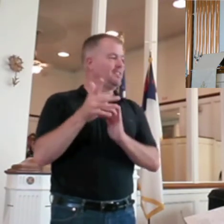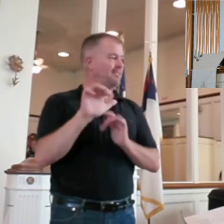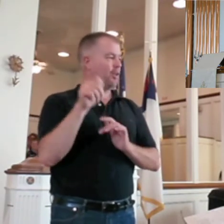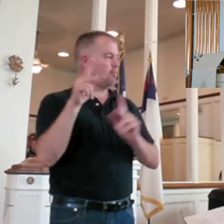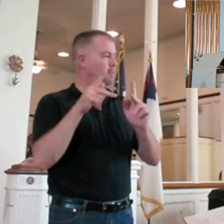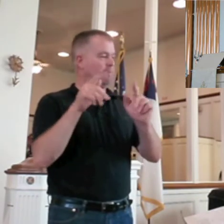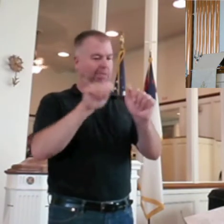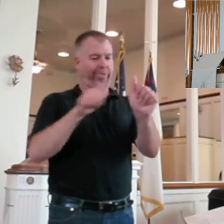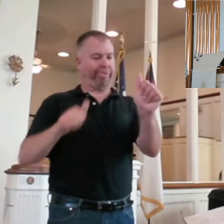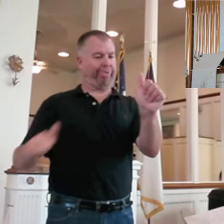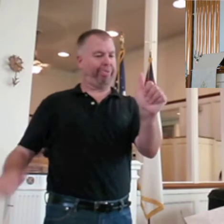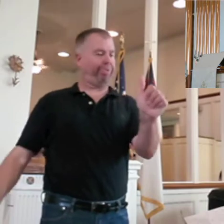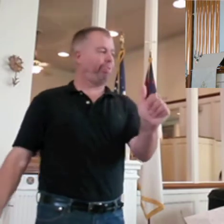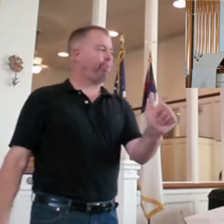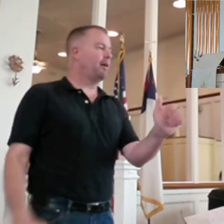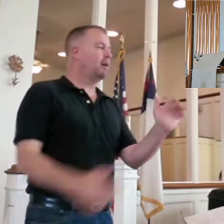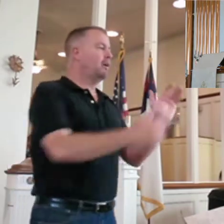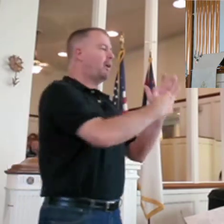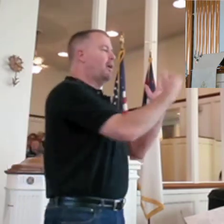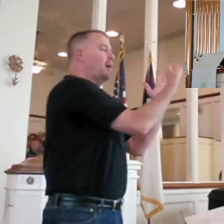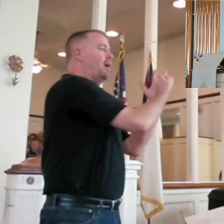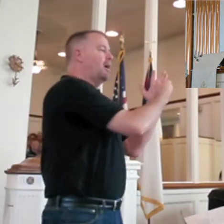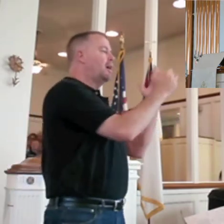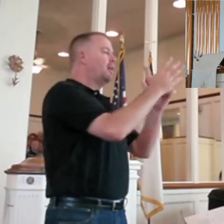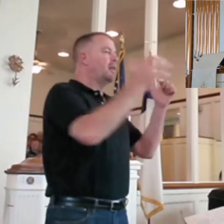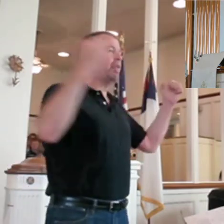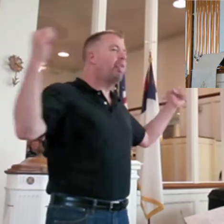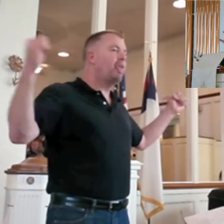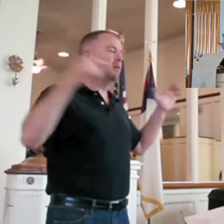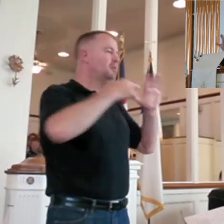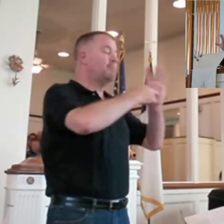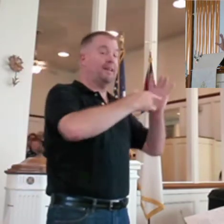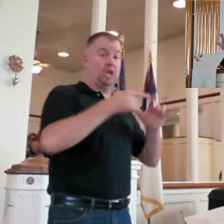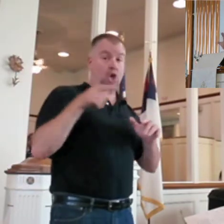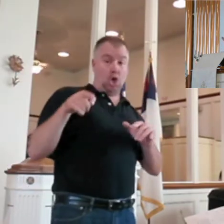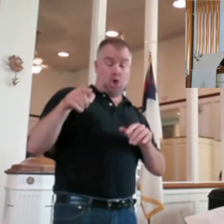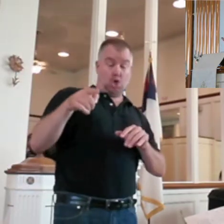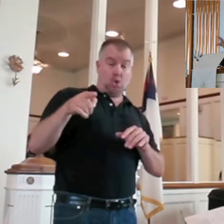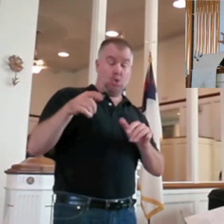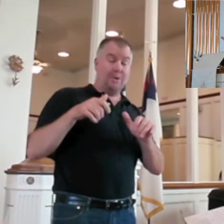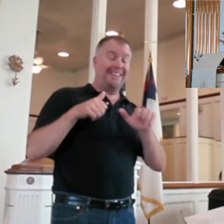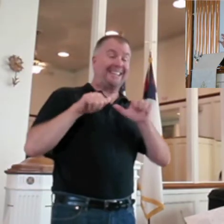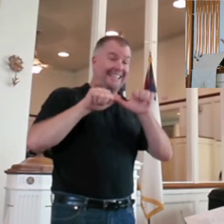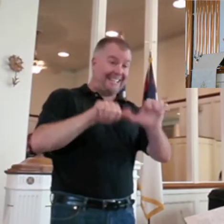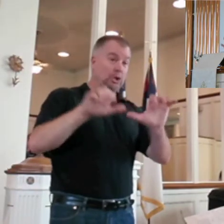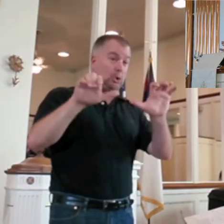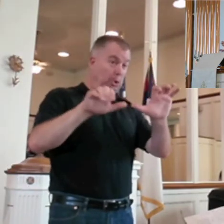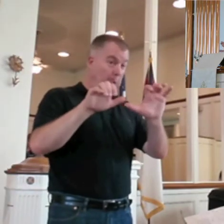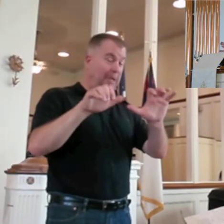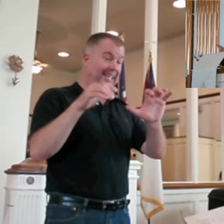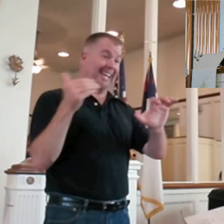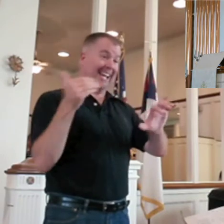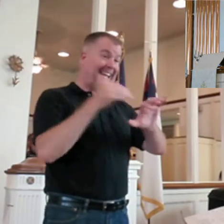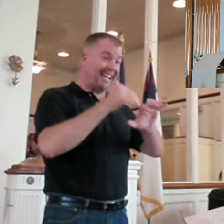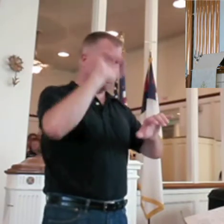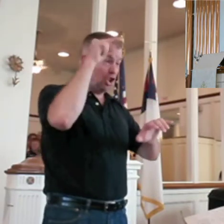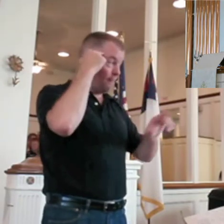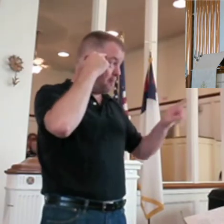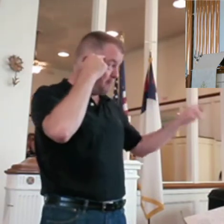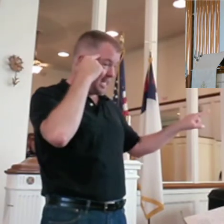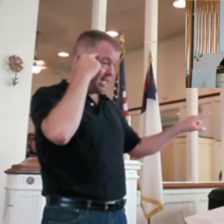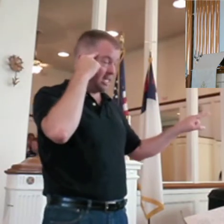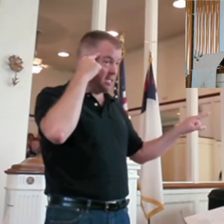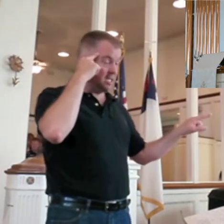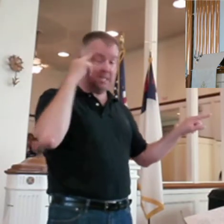him. They nailed him up, and they said, "This is what will happen to you if you continue doing what